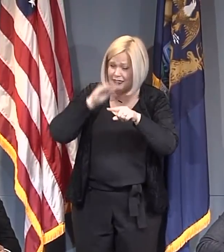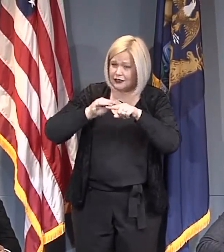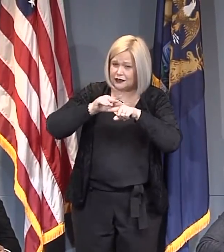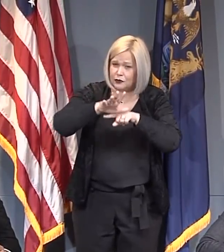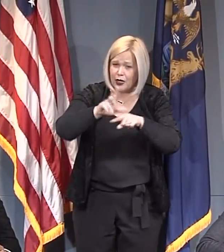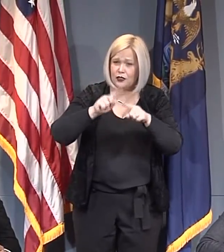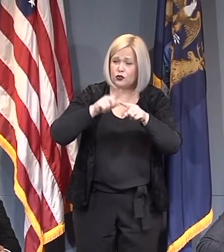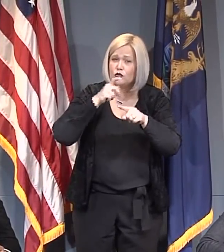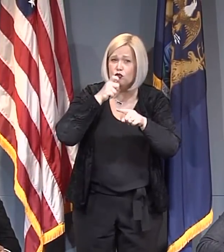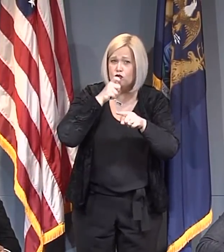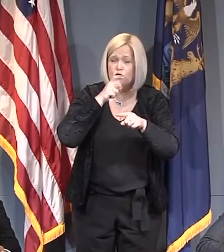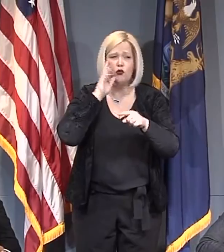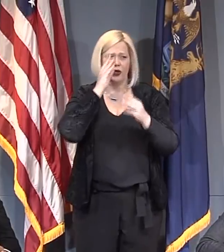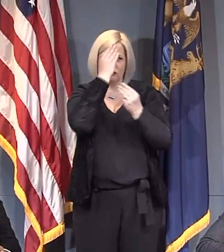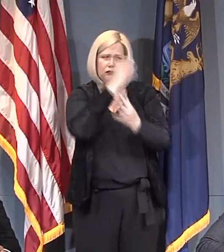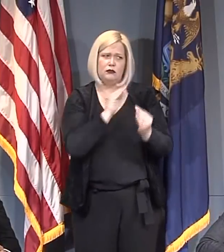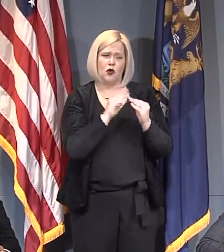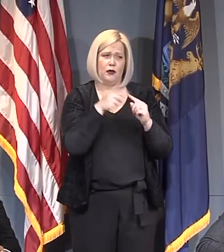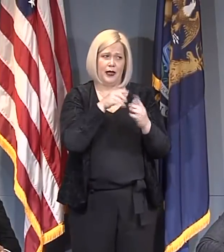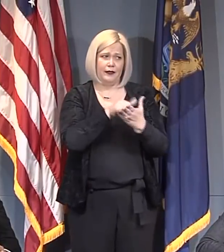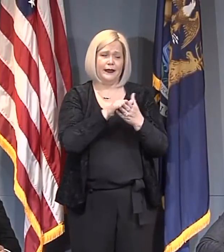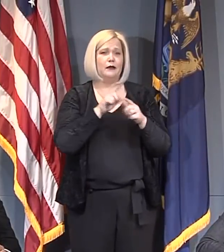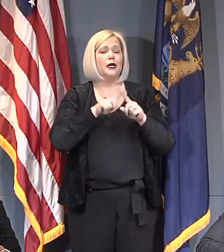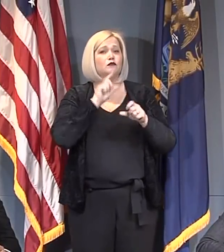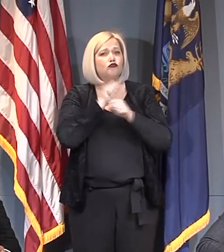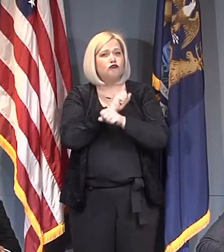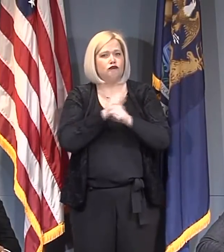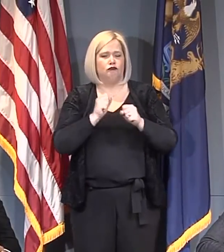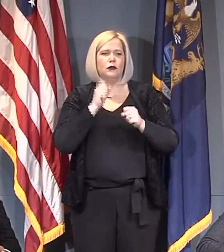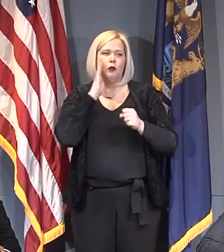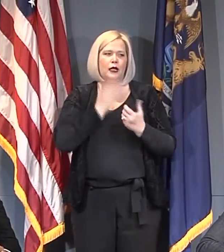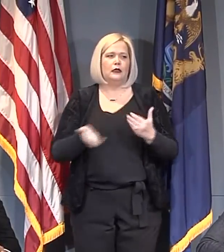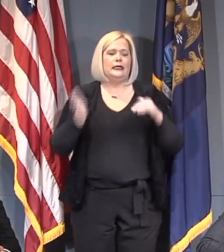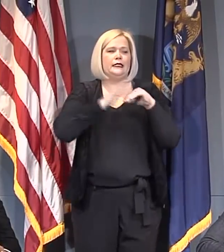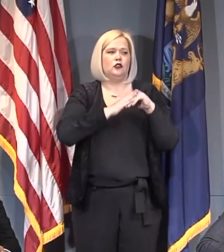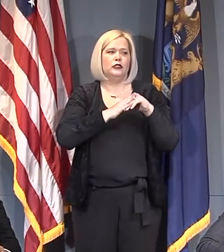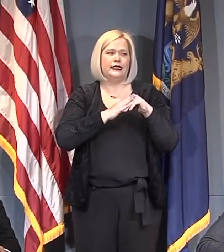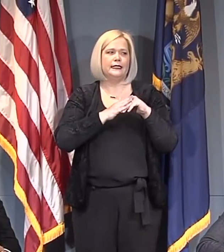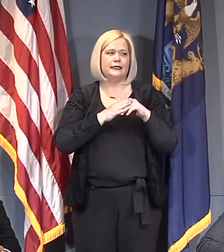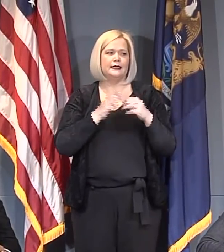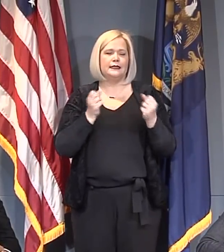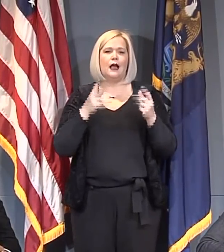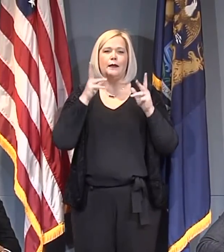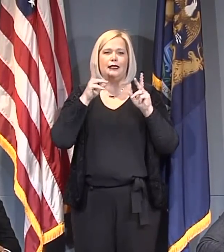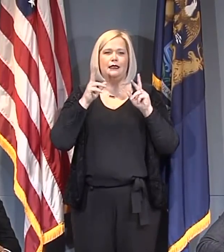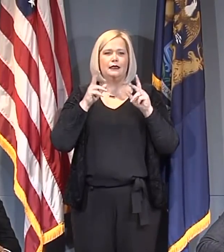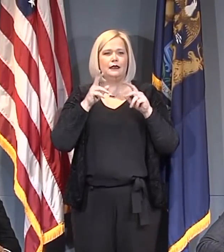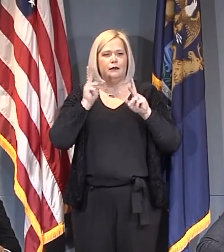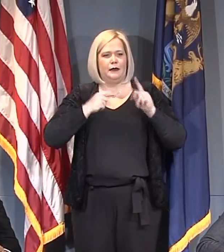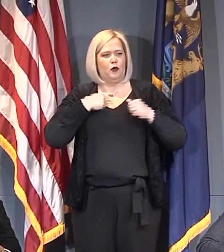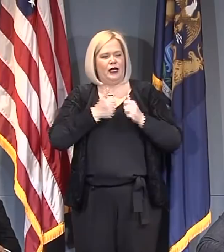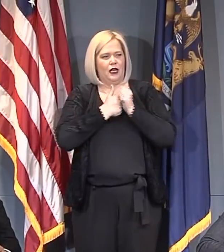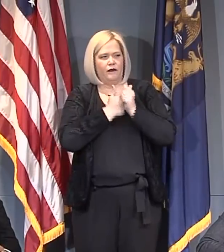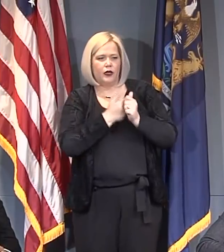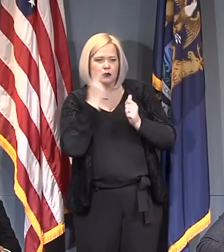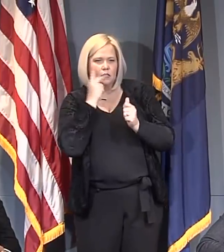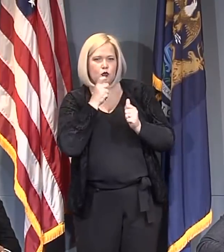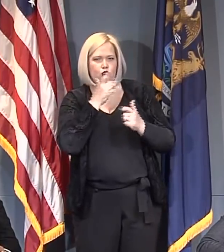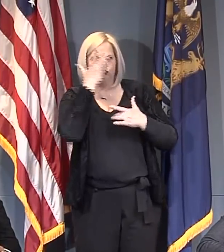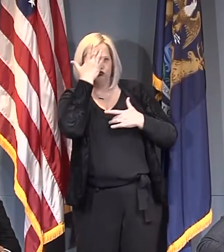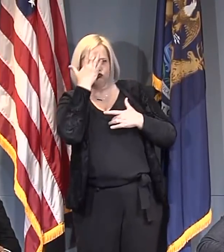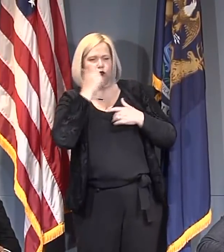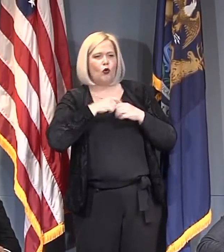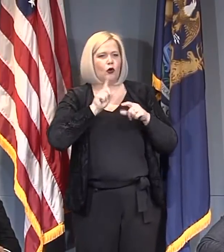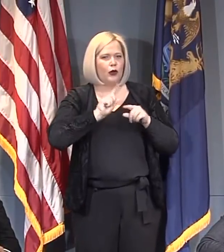state. So more to come on that, but absolutely, we will be revving up our contact tracing capacity in the upcoming days.